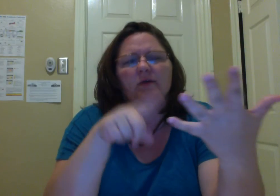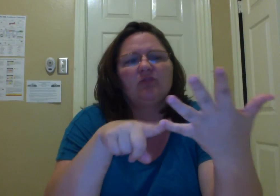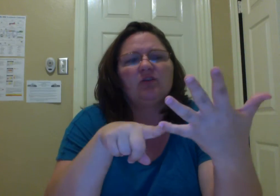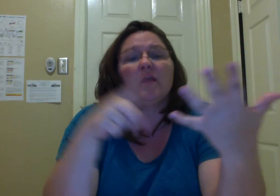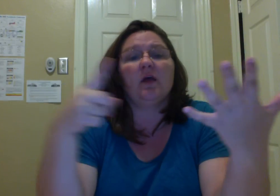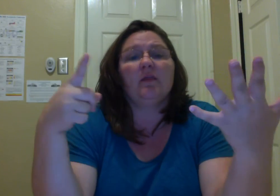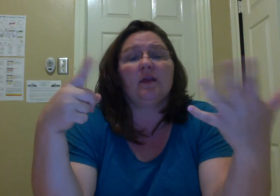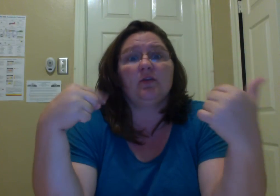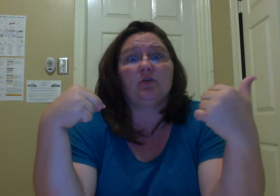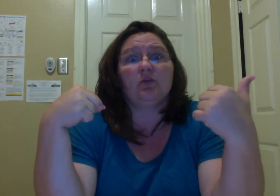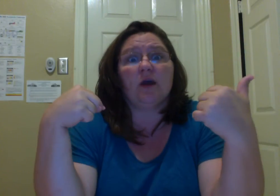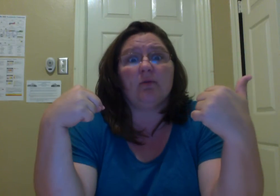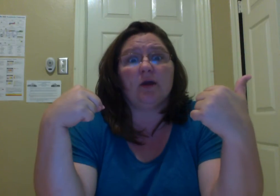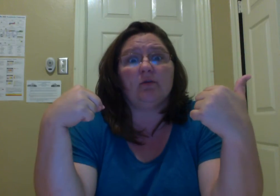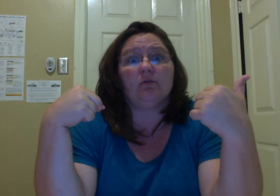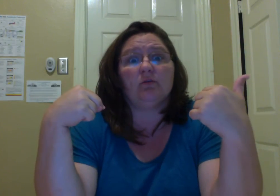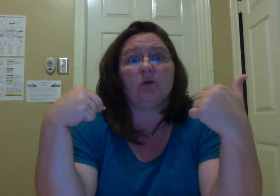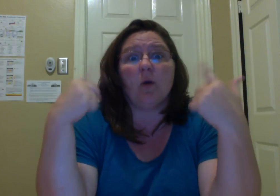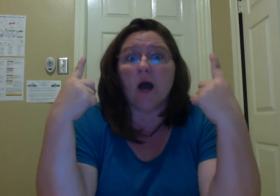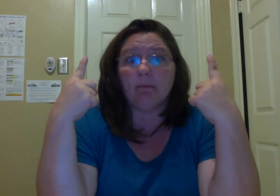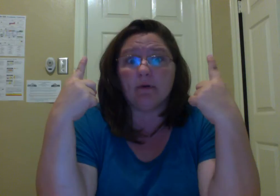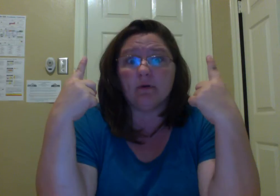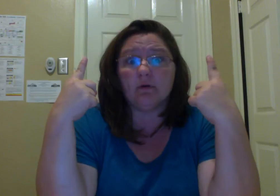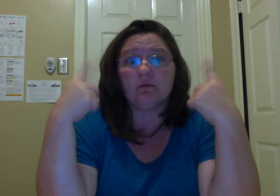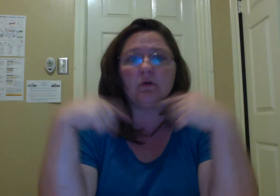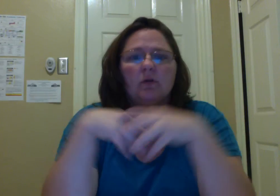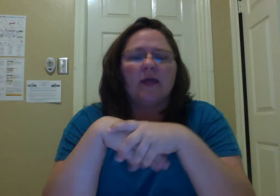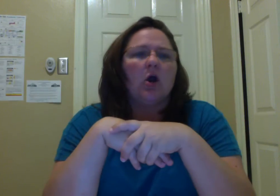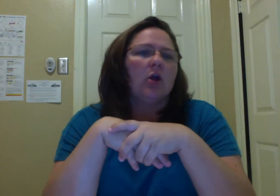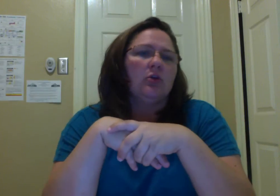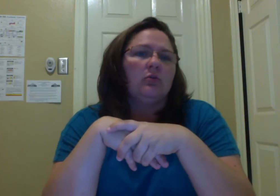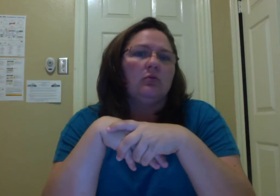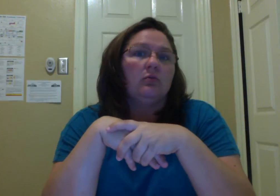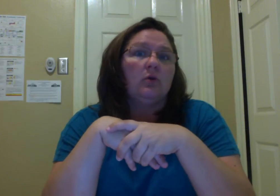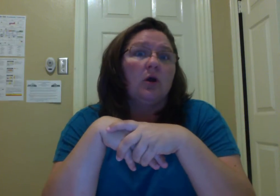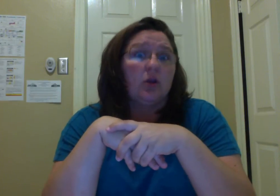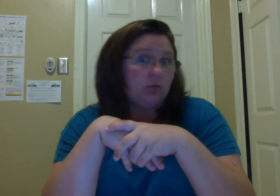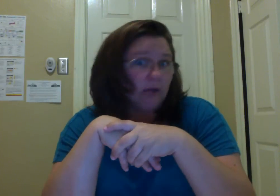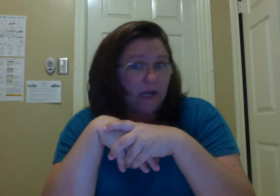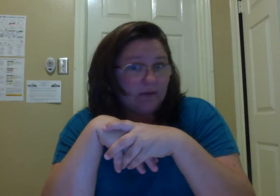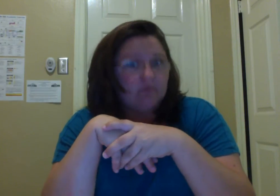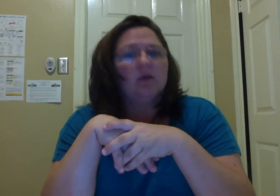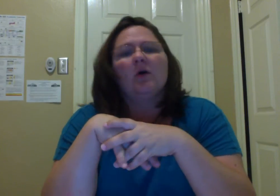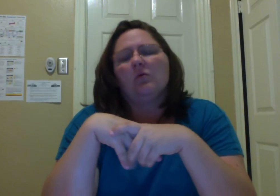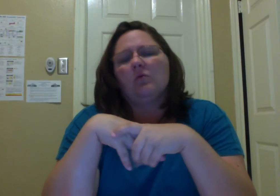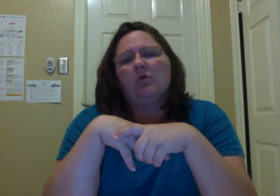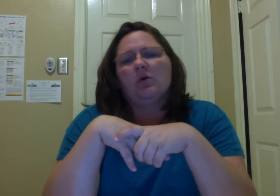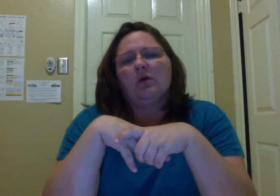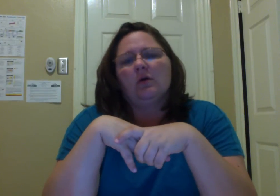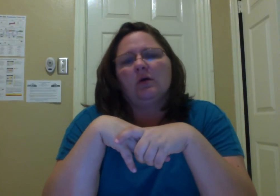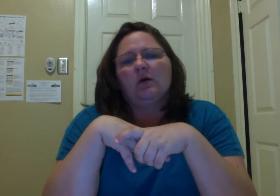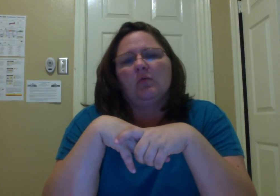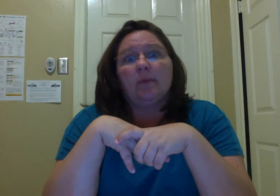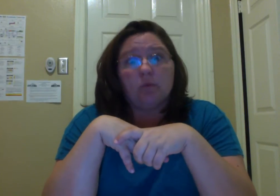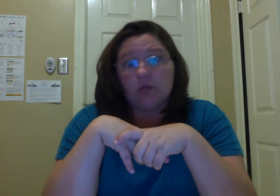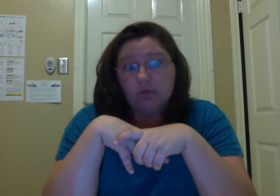WH, then your eyebrows go up. So like, are you nice? Or what do you